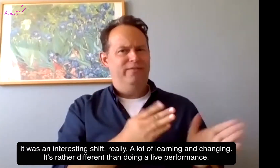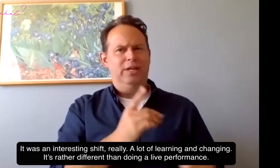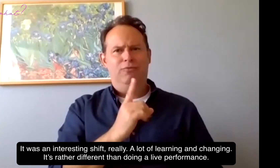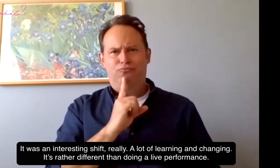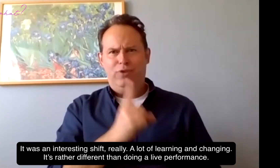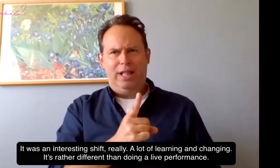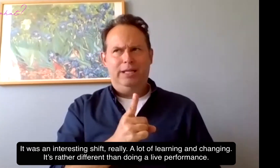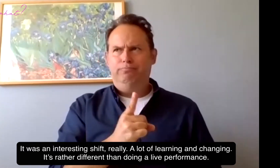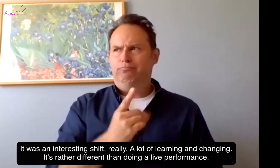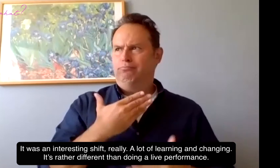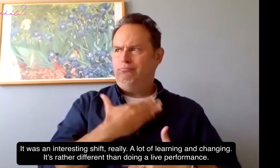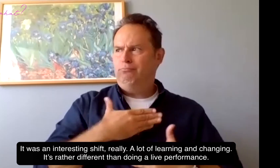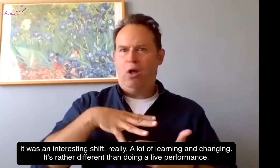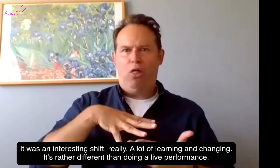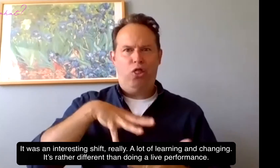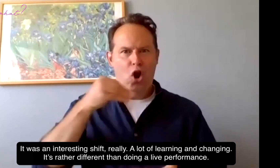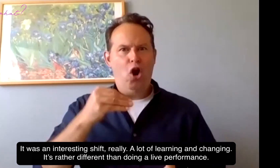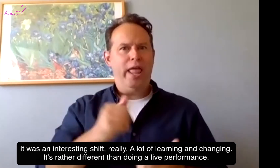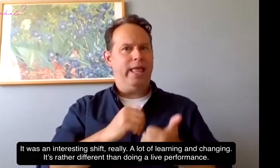shift, really, a lot of learning and changing.